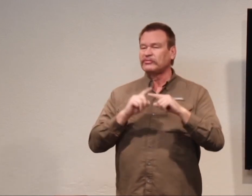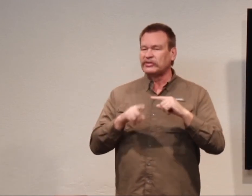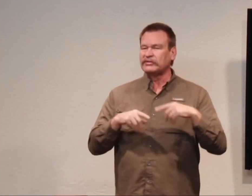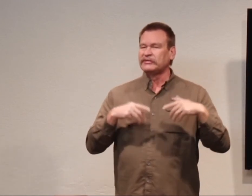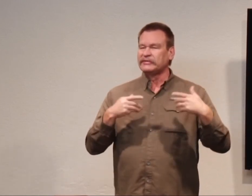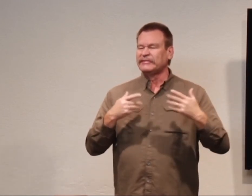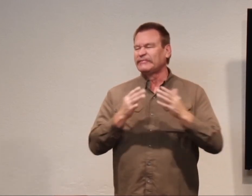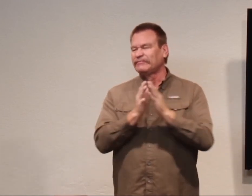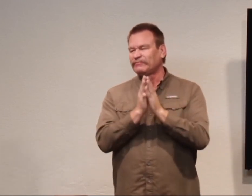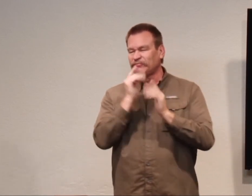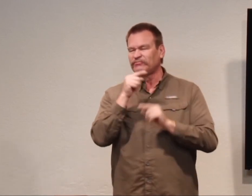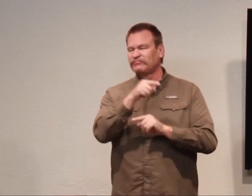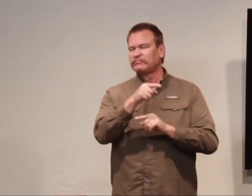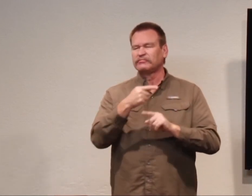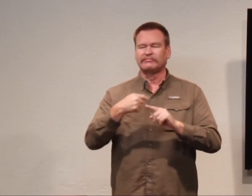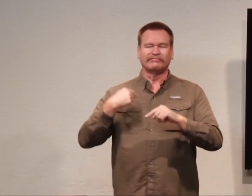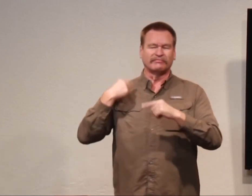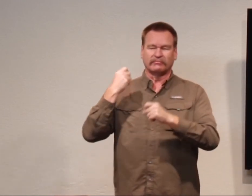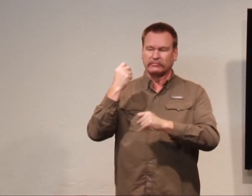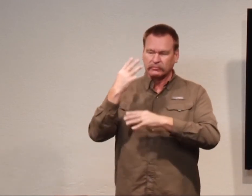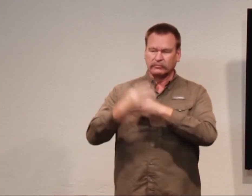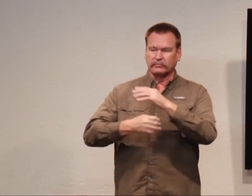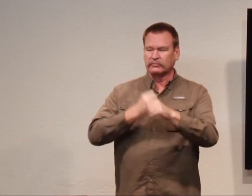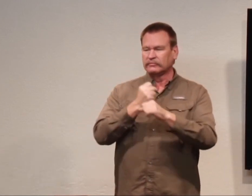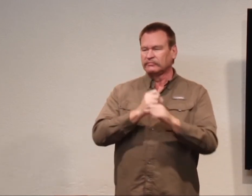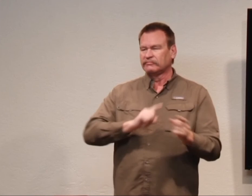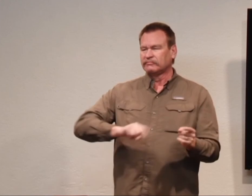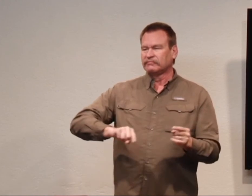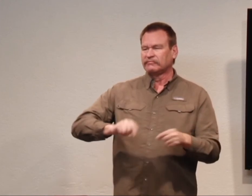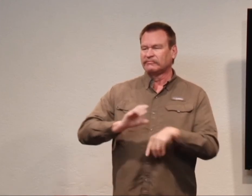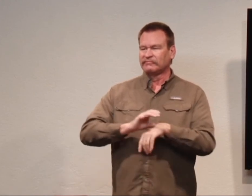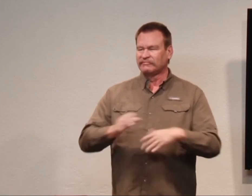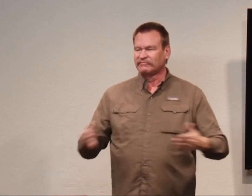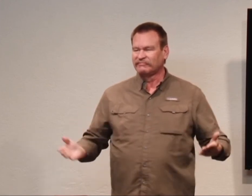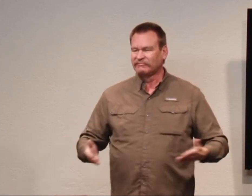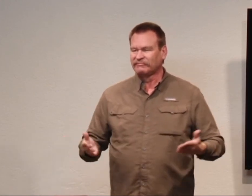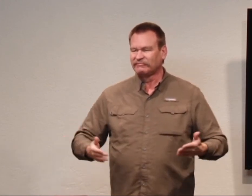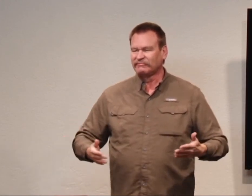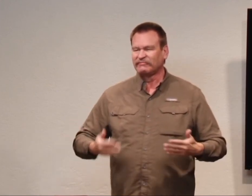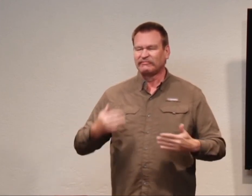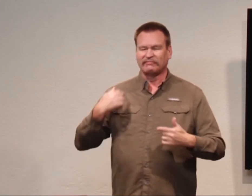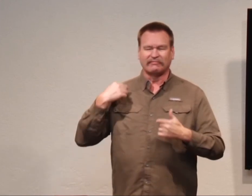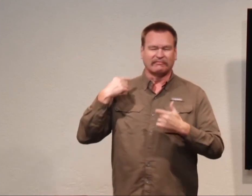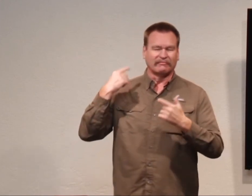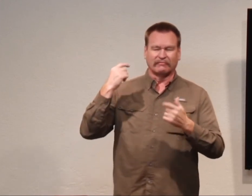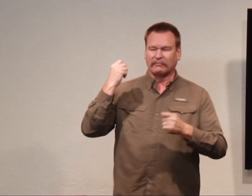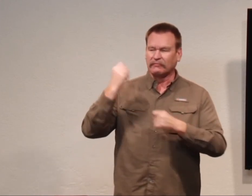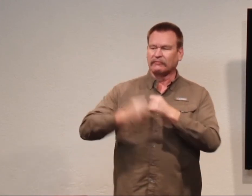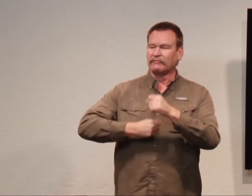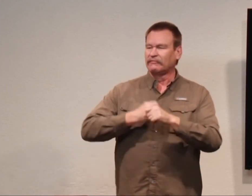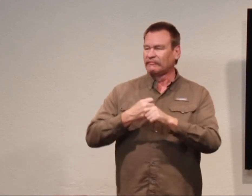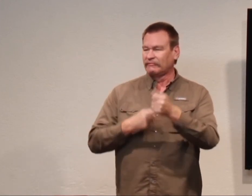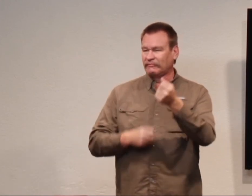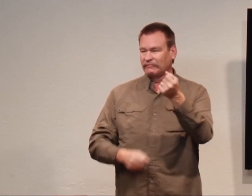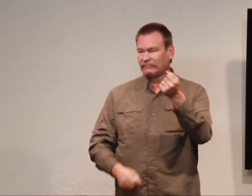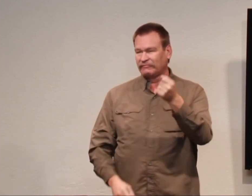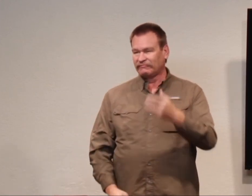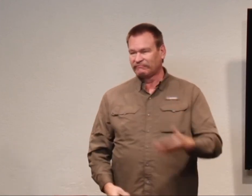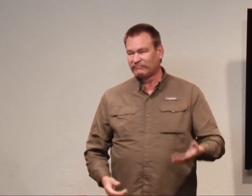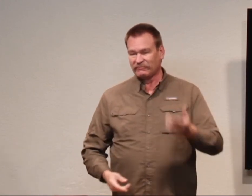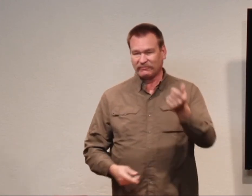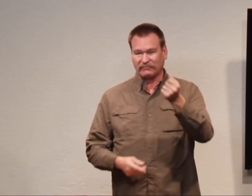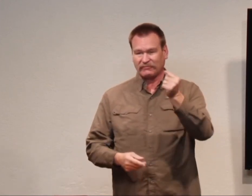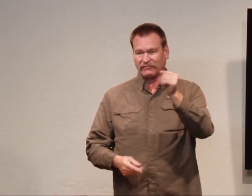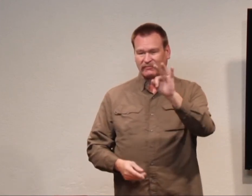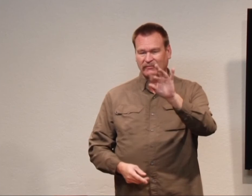FaceTime. Just pray for him, he's really struggling. He went to our church for so many years, year after